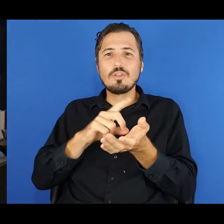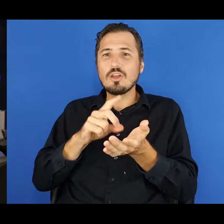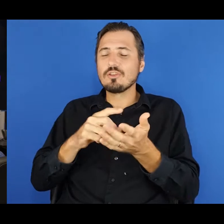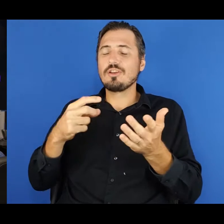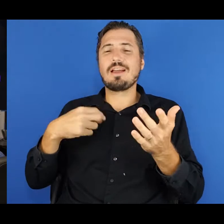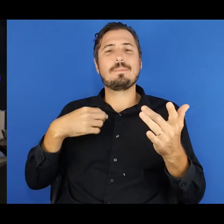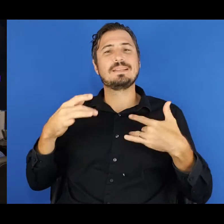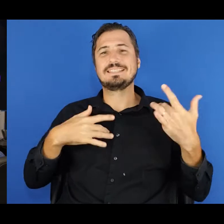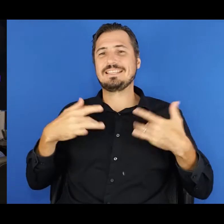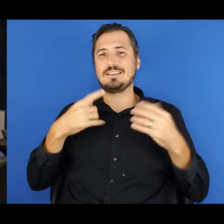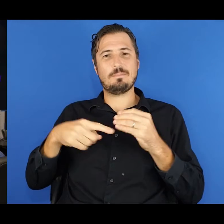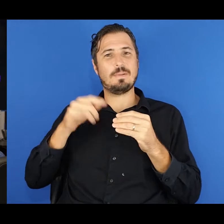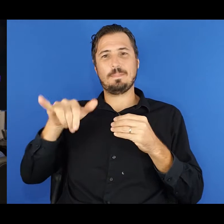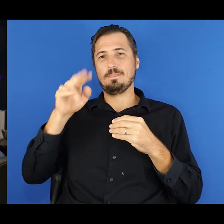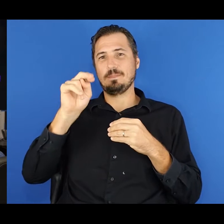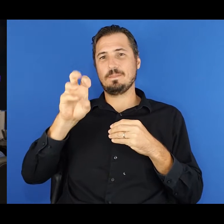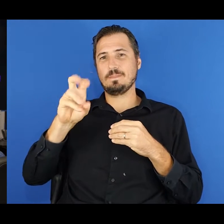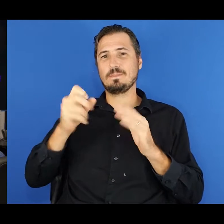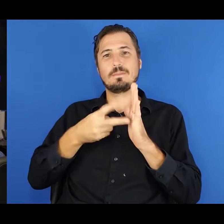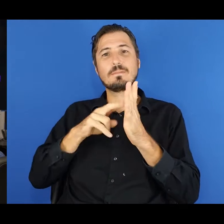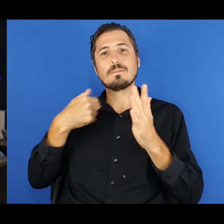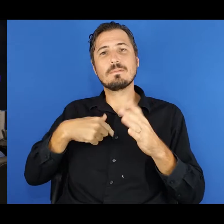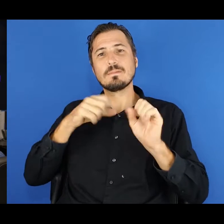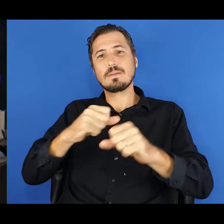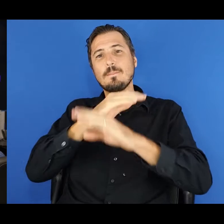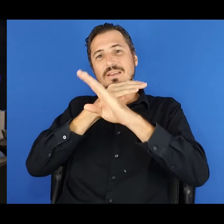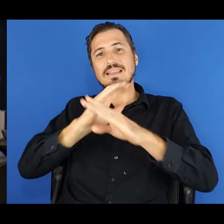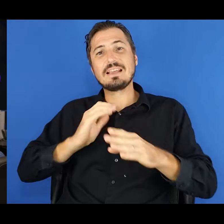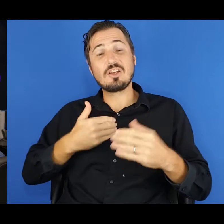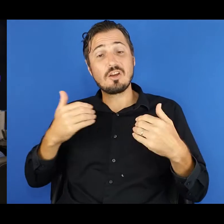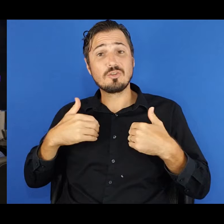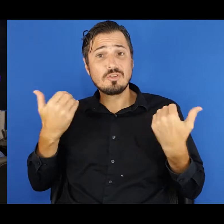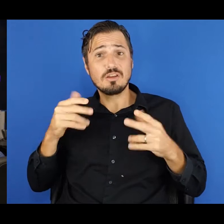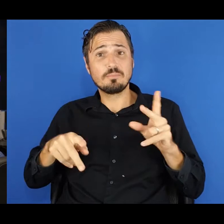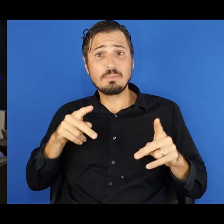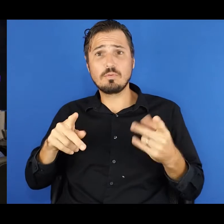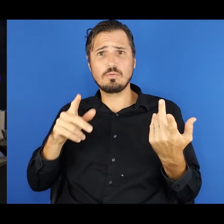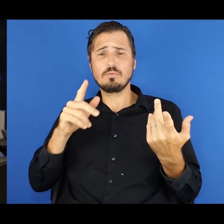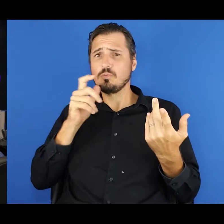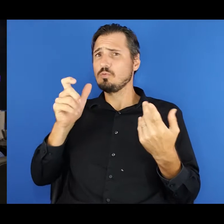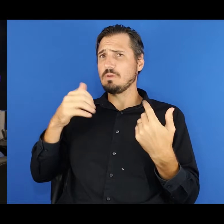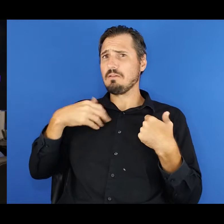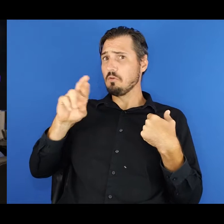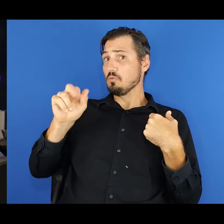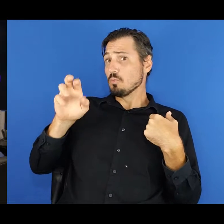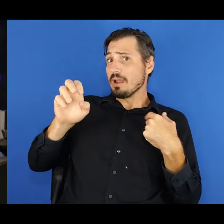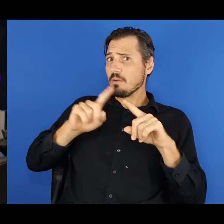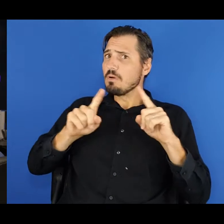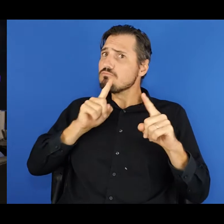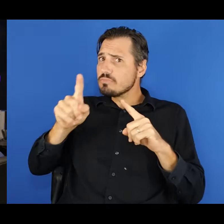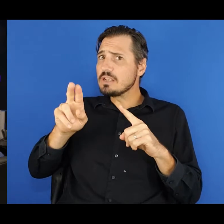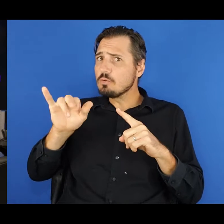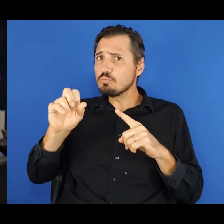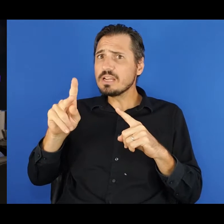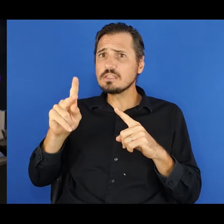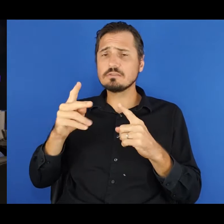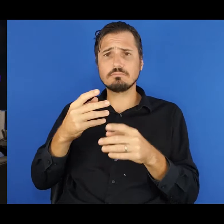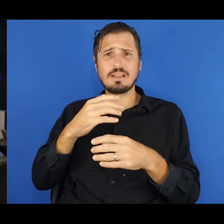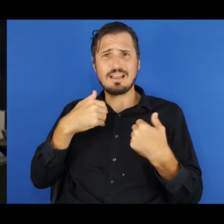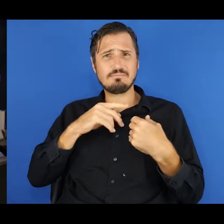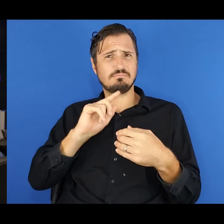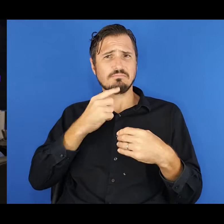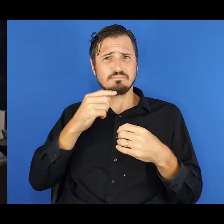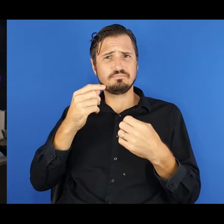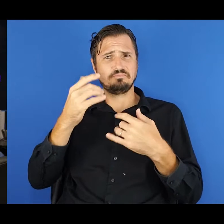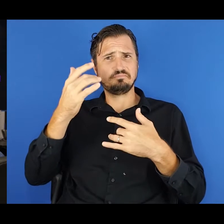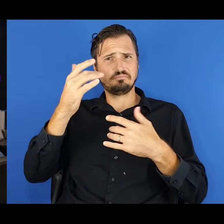is welcome news. It means our youth can be protected from the rare but real risk of serious disease. It means that if they are exposed